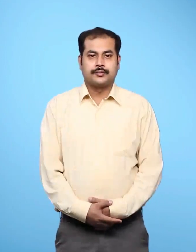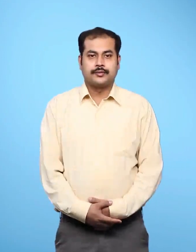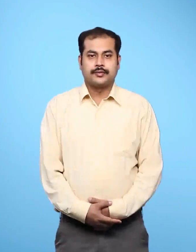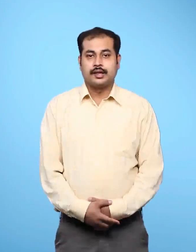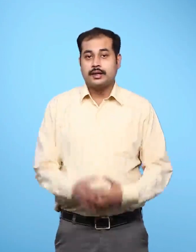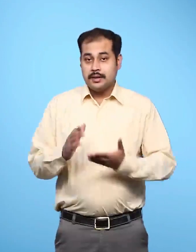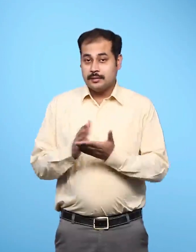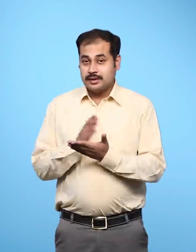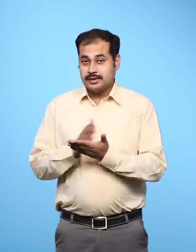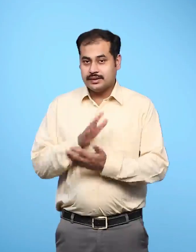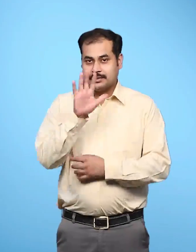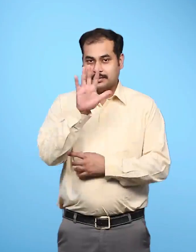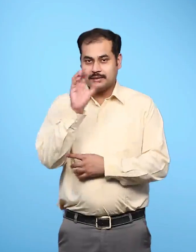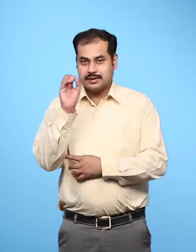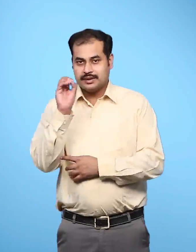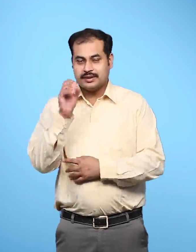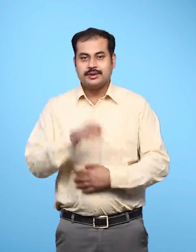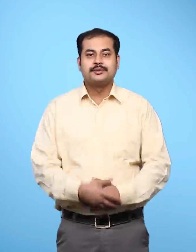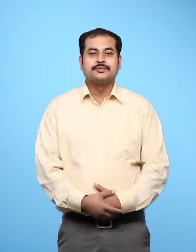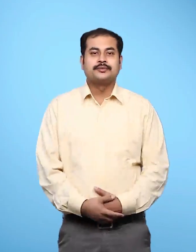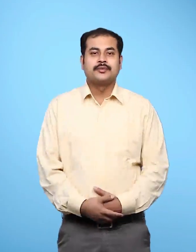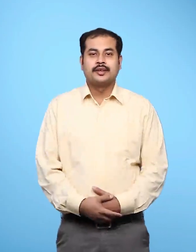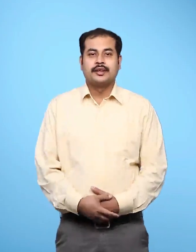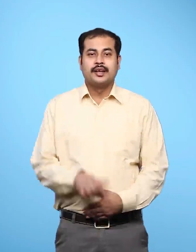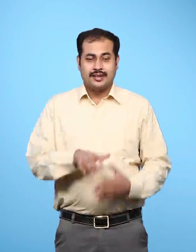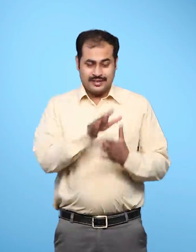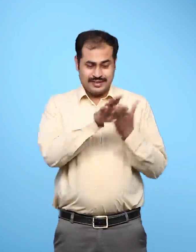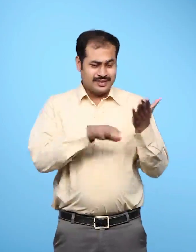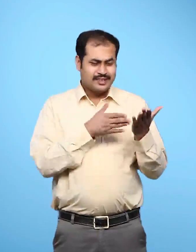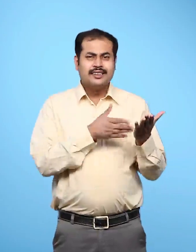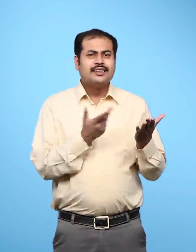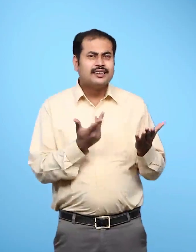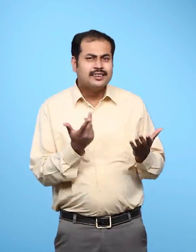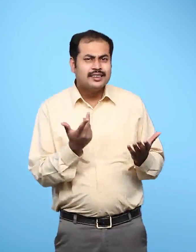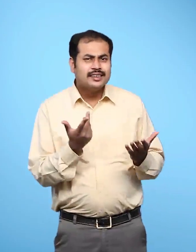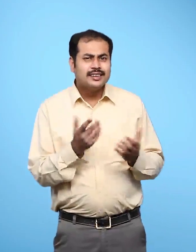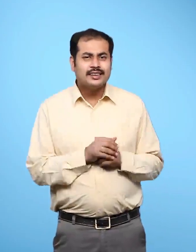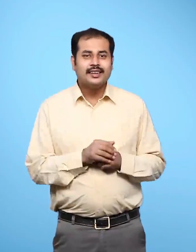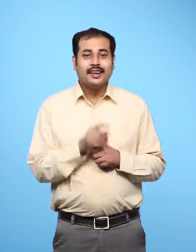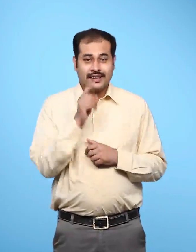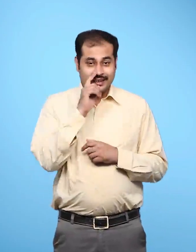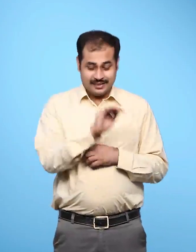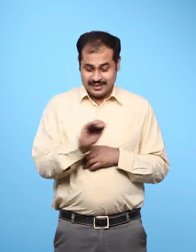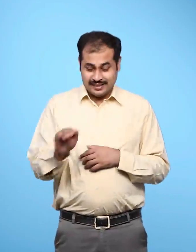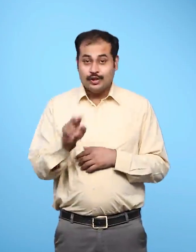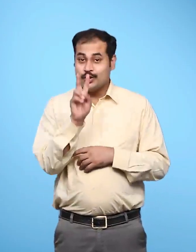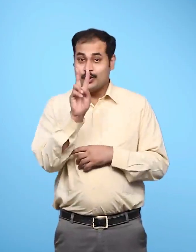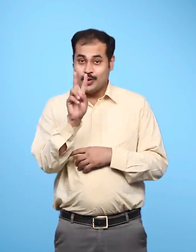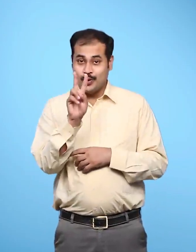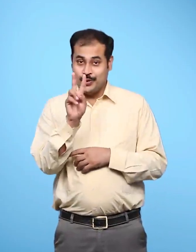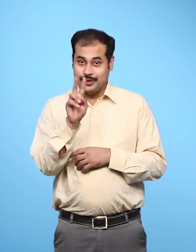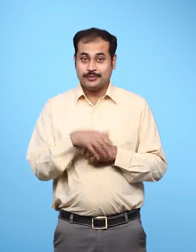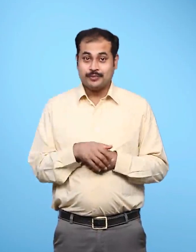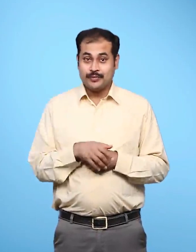Page 50 This page describes an activity done by Sunaina and Jaspreet.